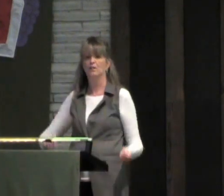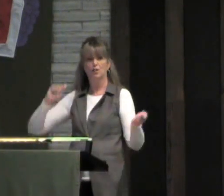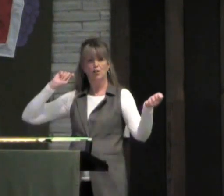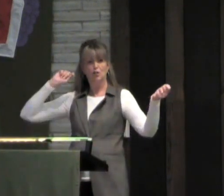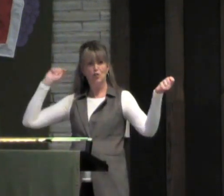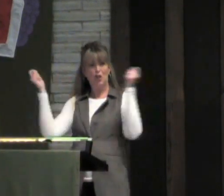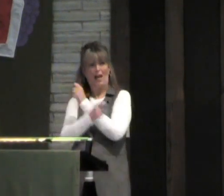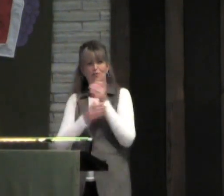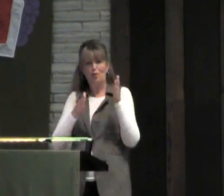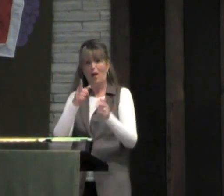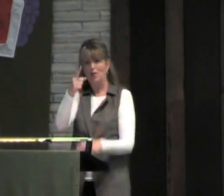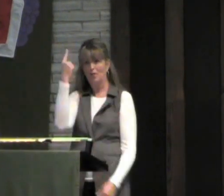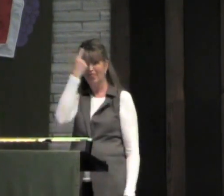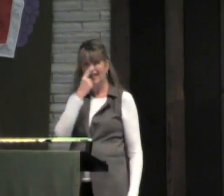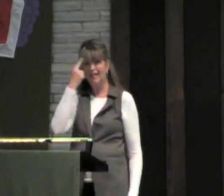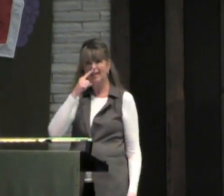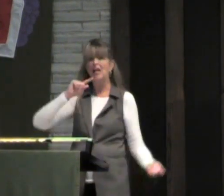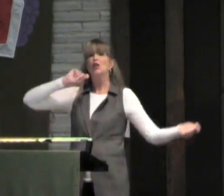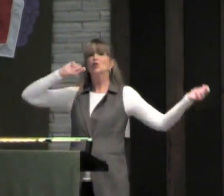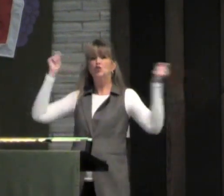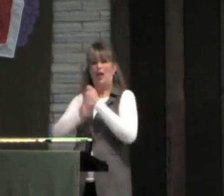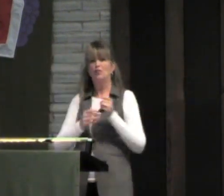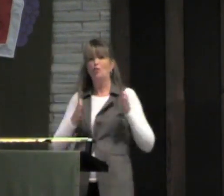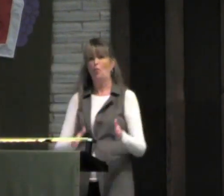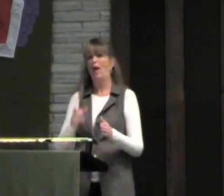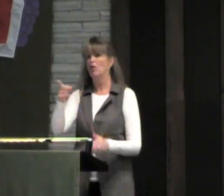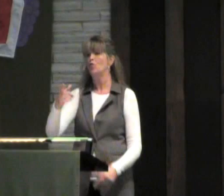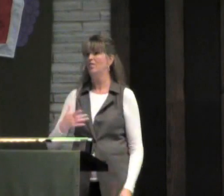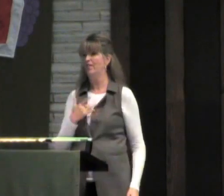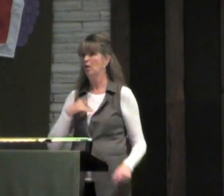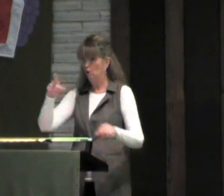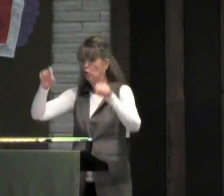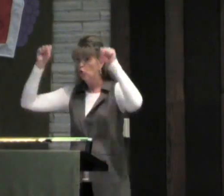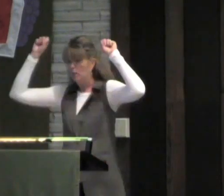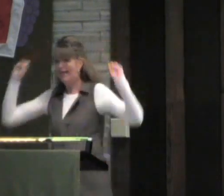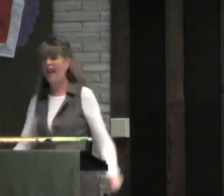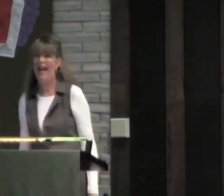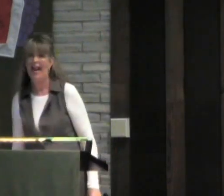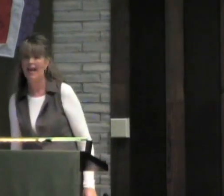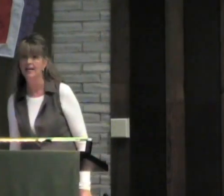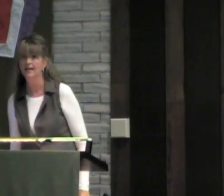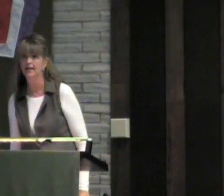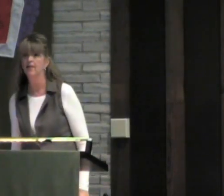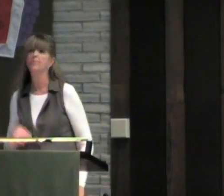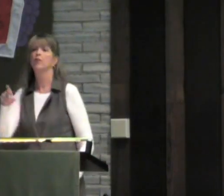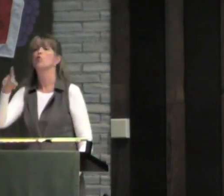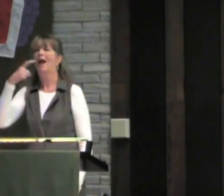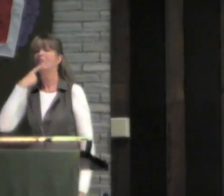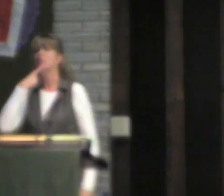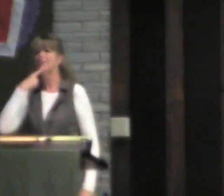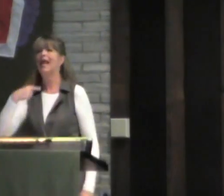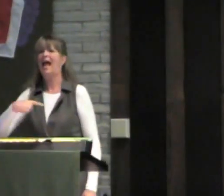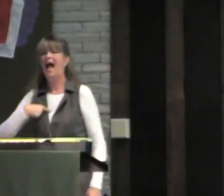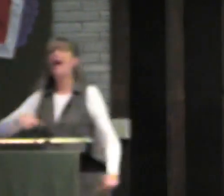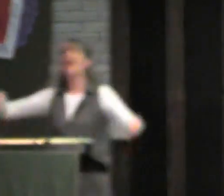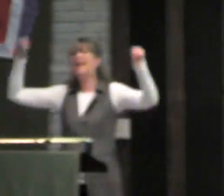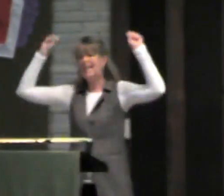You can, in Christ, change the way you think, change the way you feel. You can. But you have to